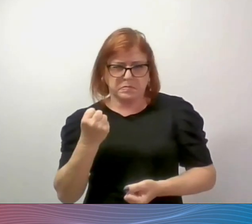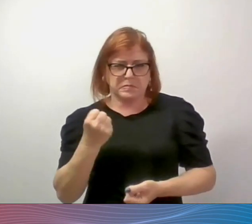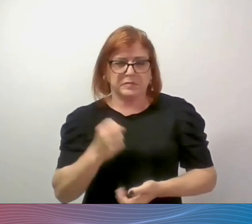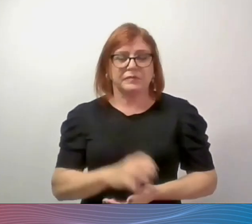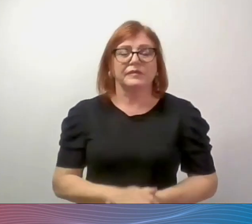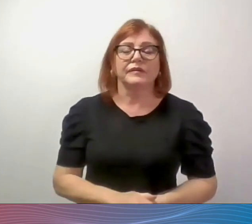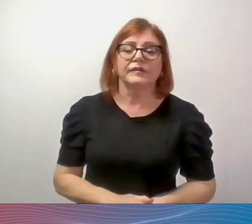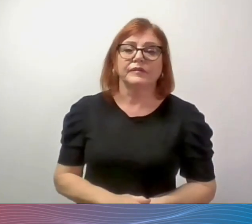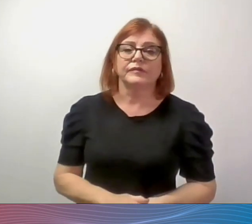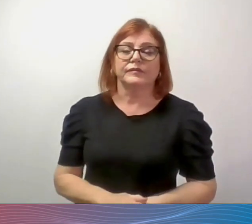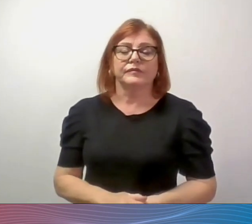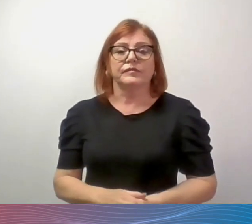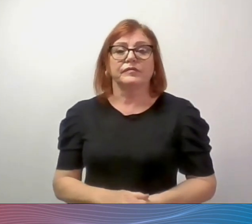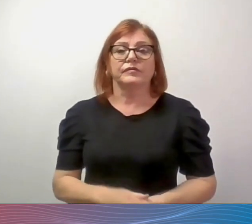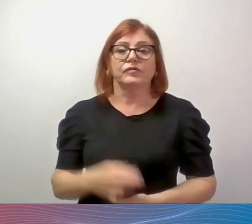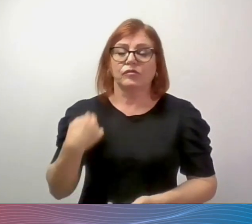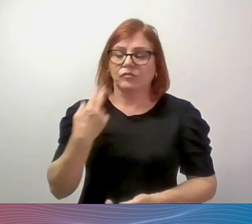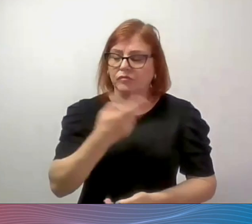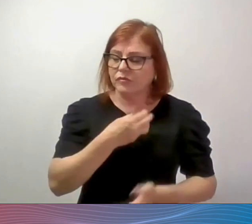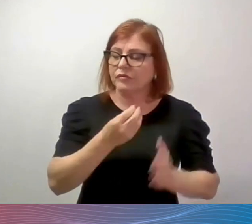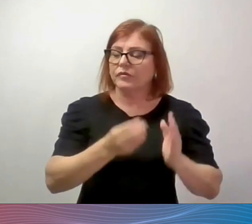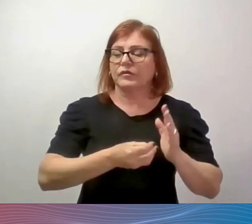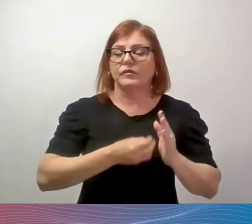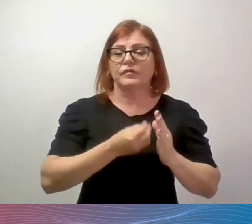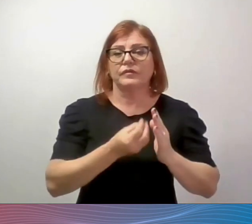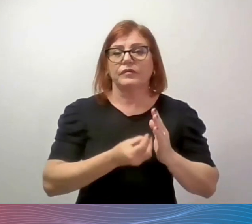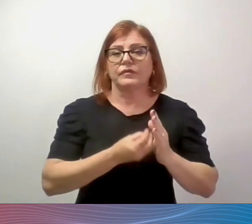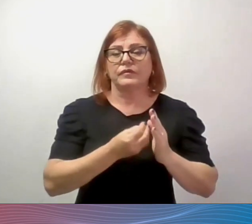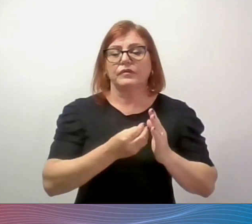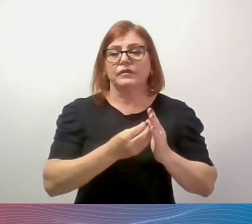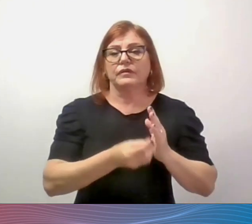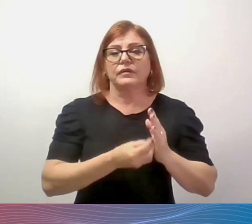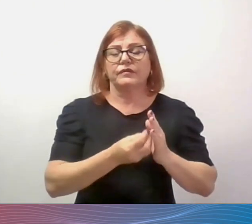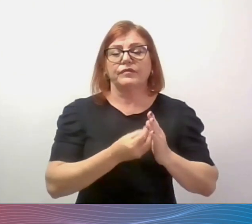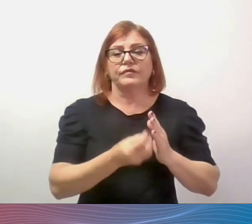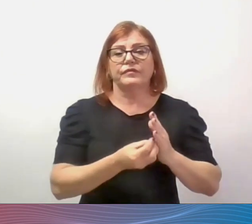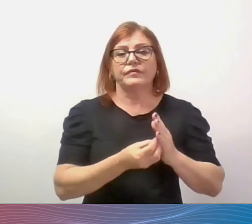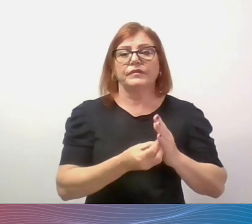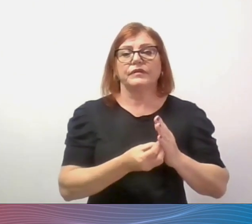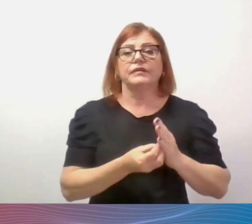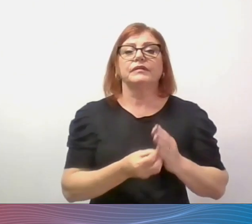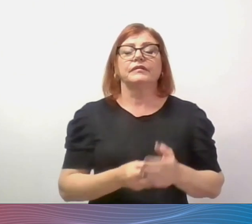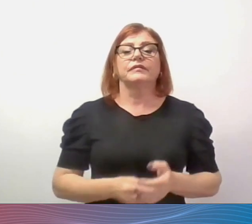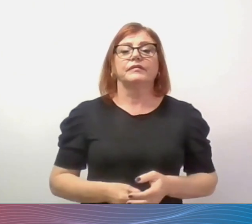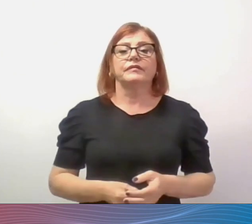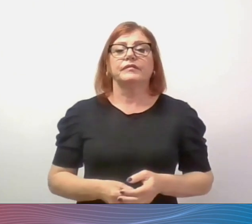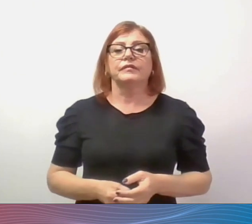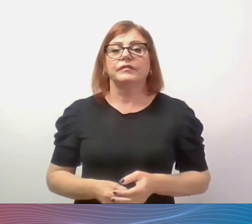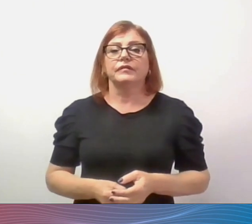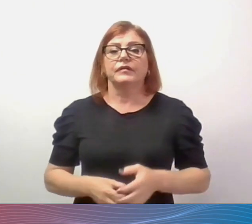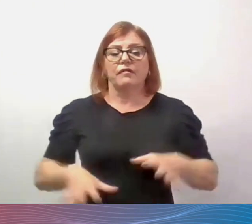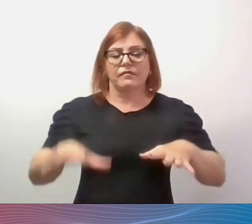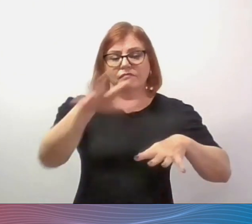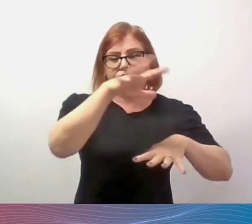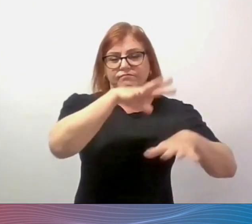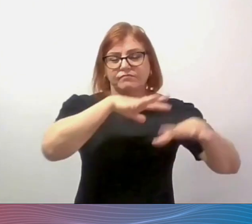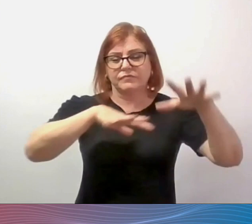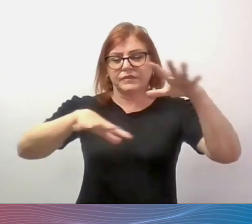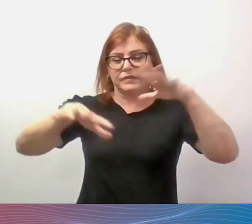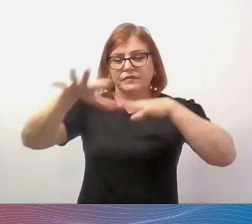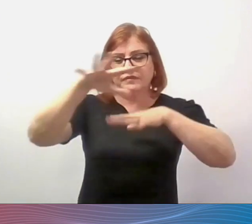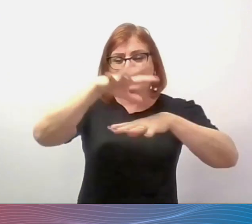nós devemos viver numa esfera, né? Essa esfera da imersão na palavra é